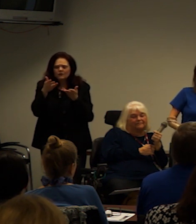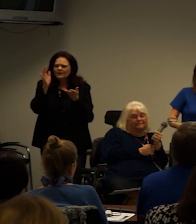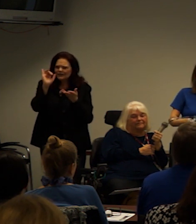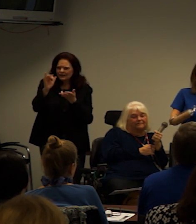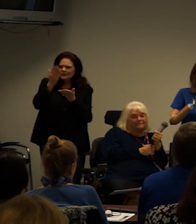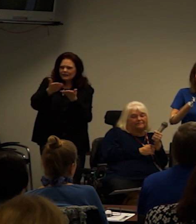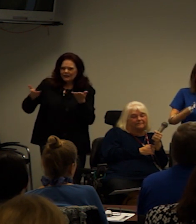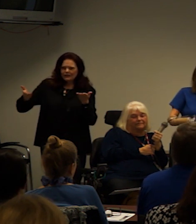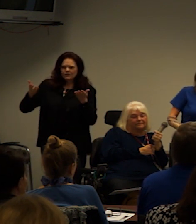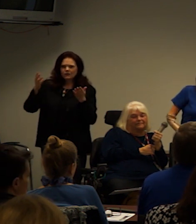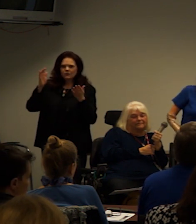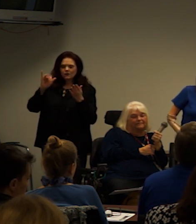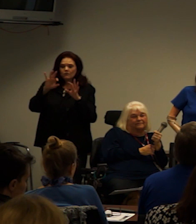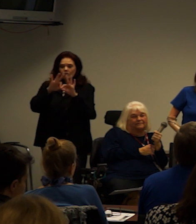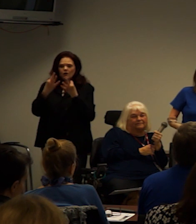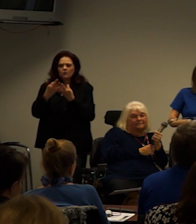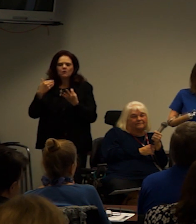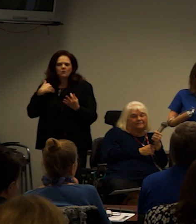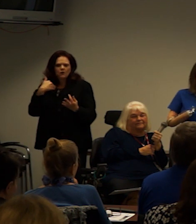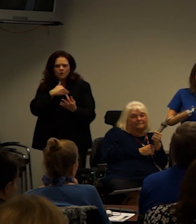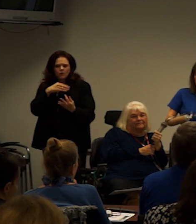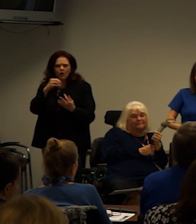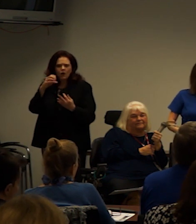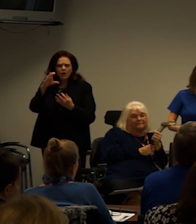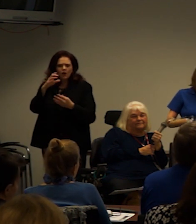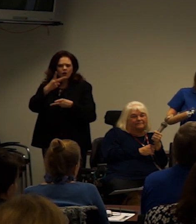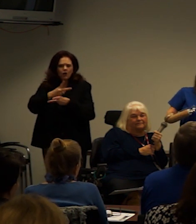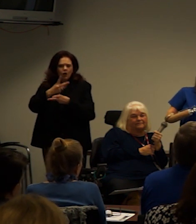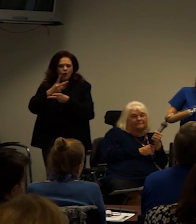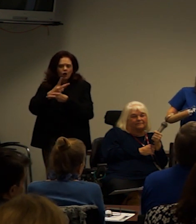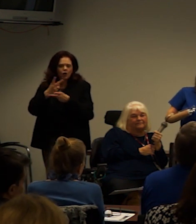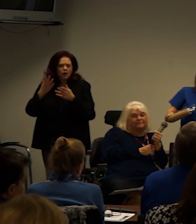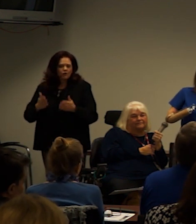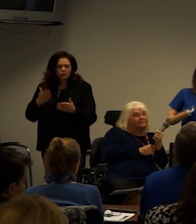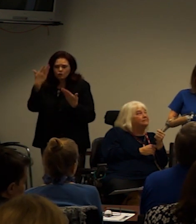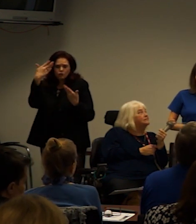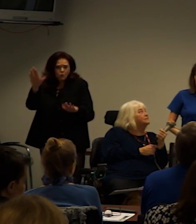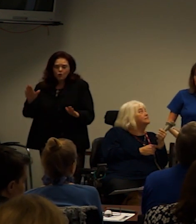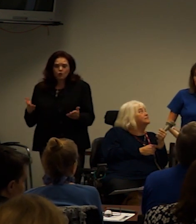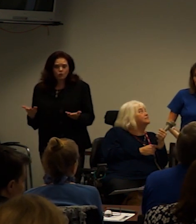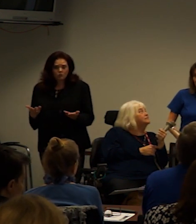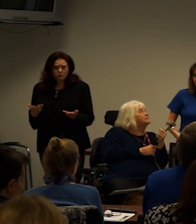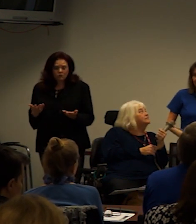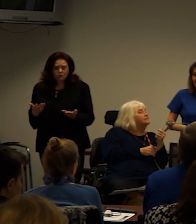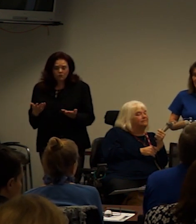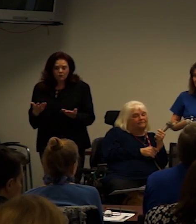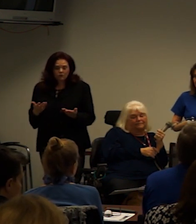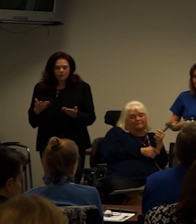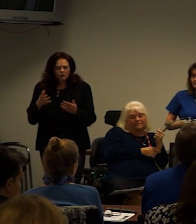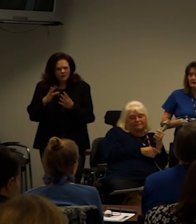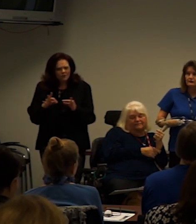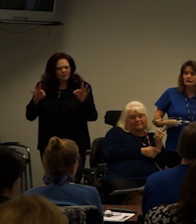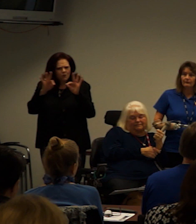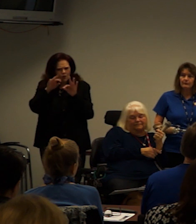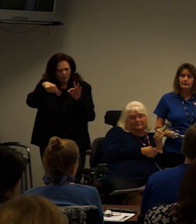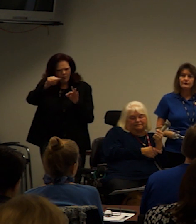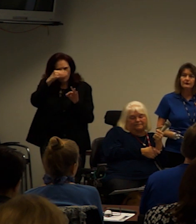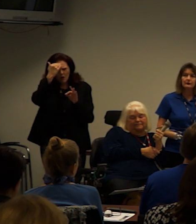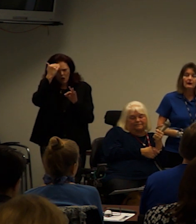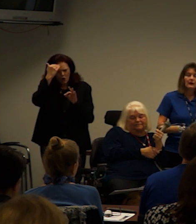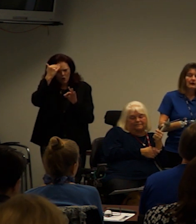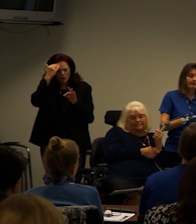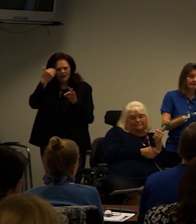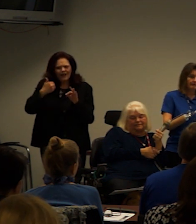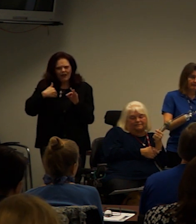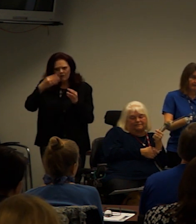often the family members even and the caregivers don't know exactly. So it's vitally important that they have this information on the